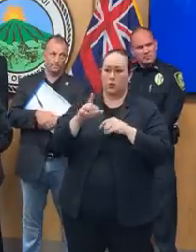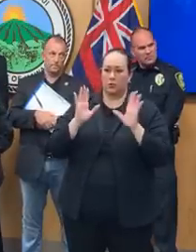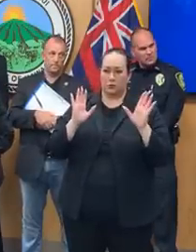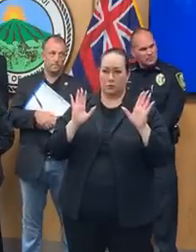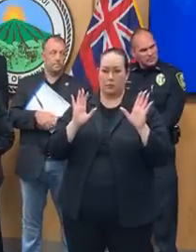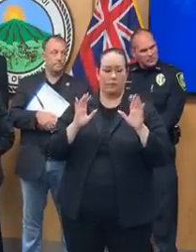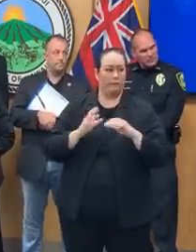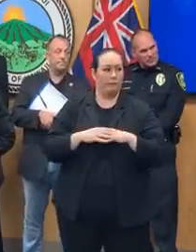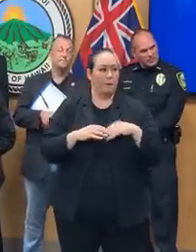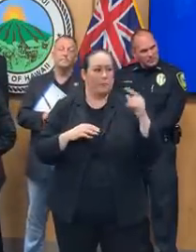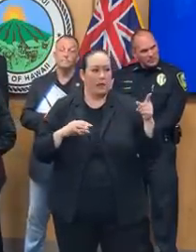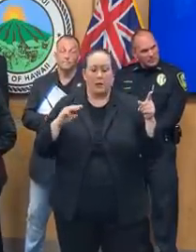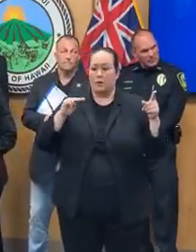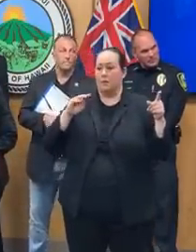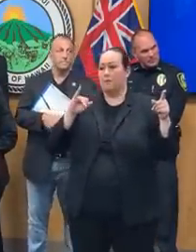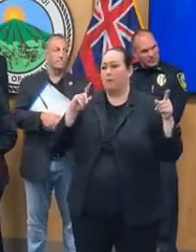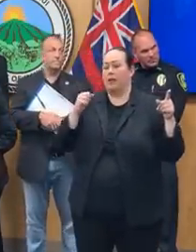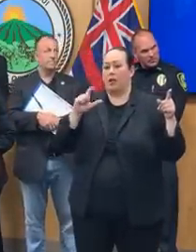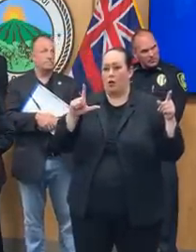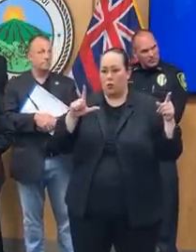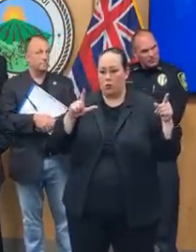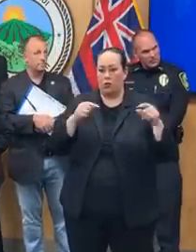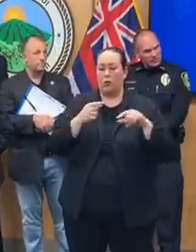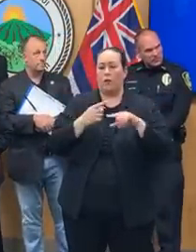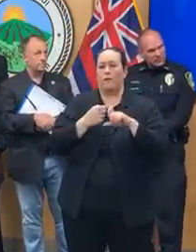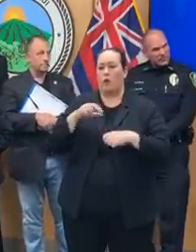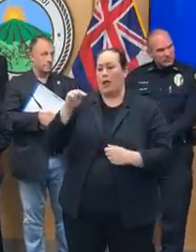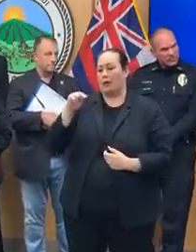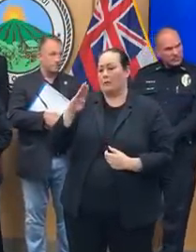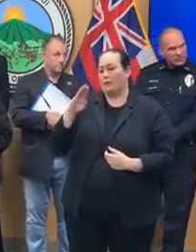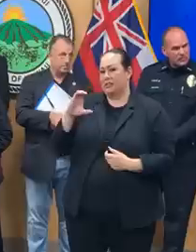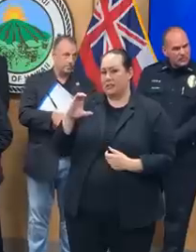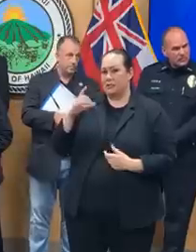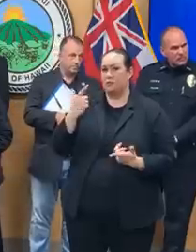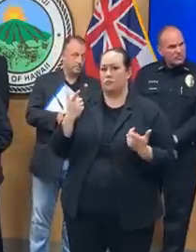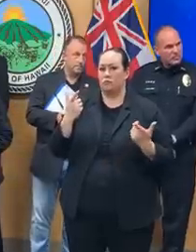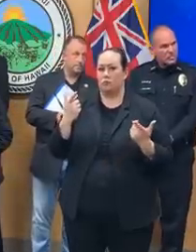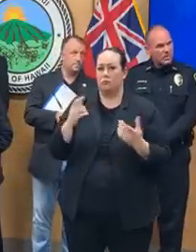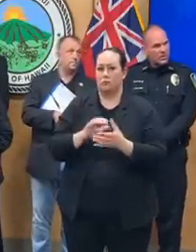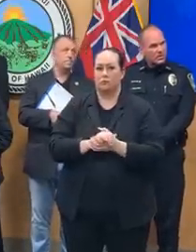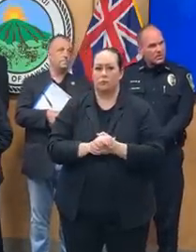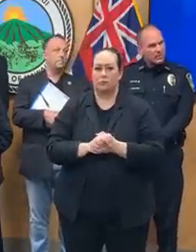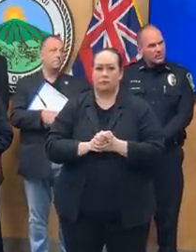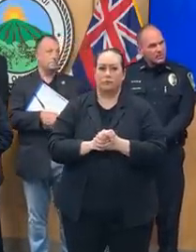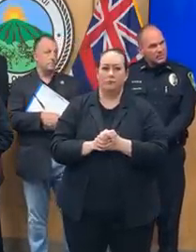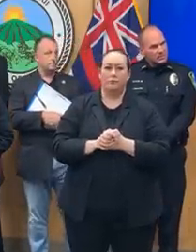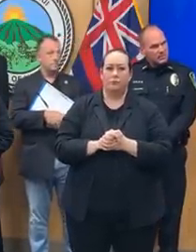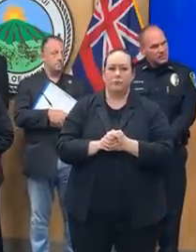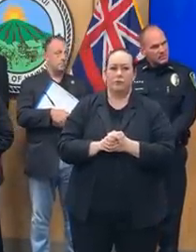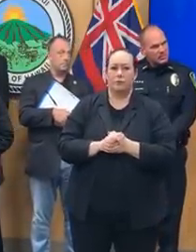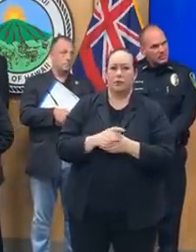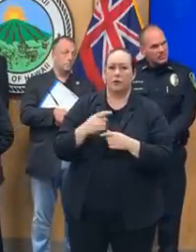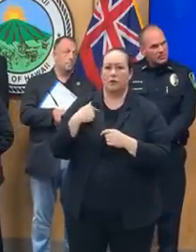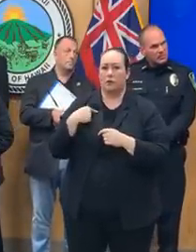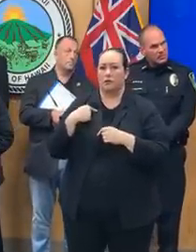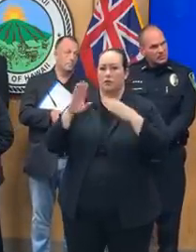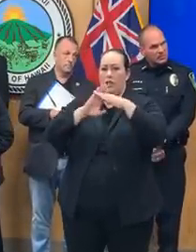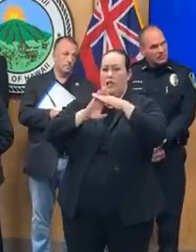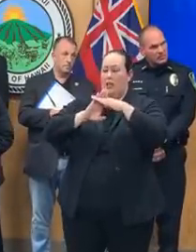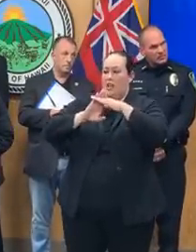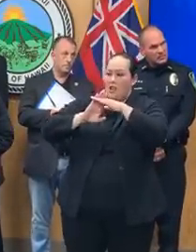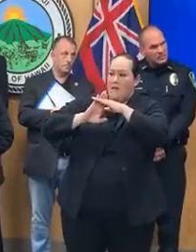here. My name is Miguel Almaguer with NBC. Aloha, Miguel. For the chief or whoever deems it to be acceptable. Great. During the height of the evacuation,